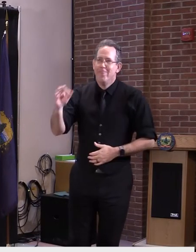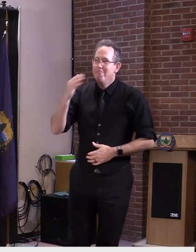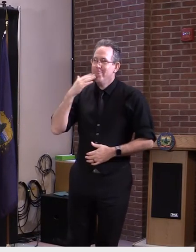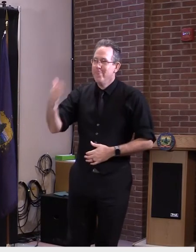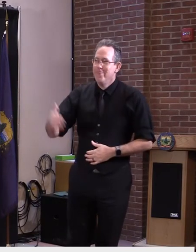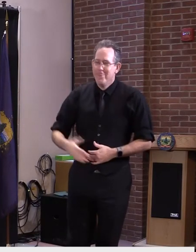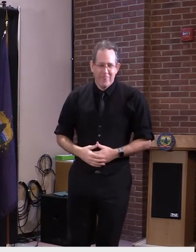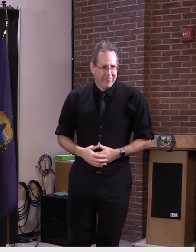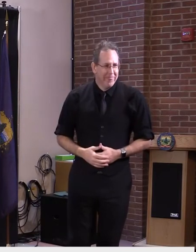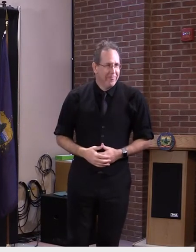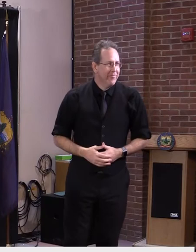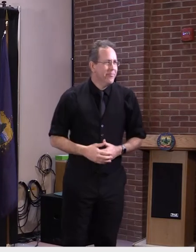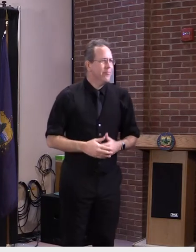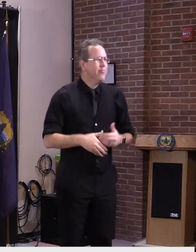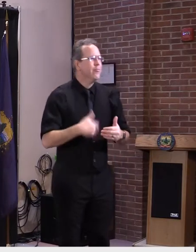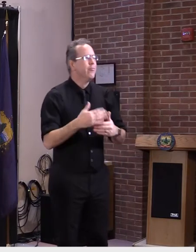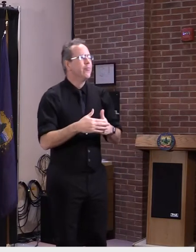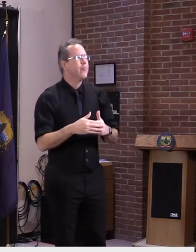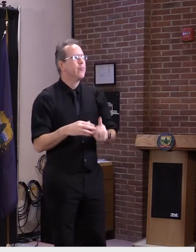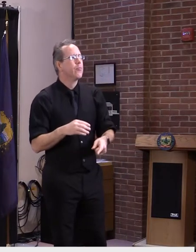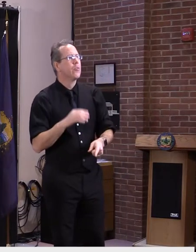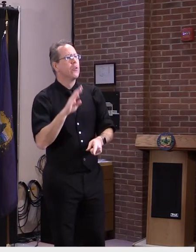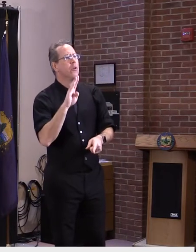Joseph Gresser, Barton Chronicle.